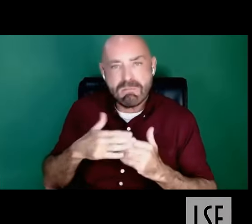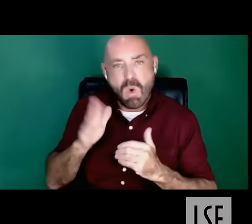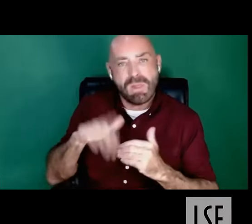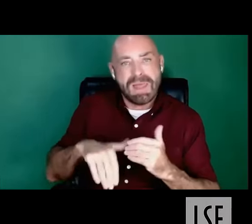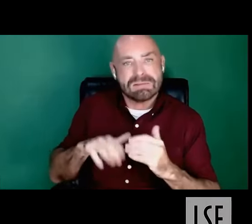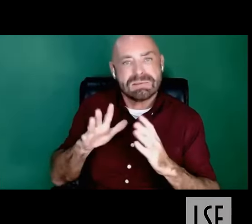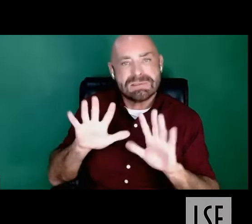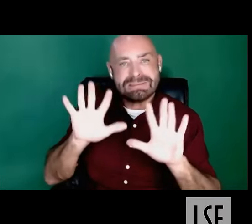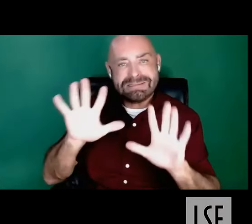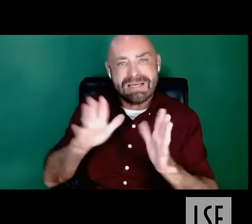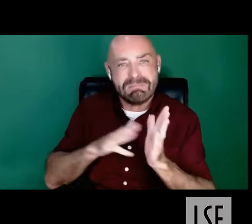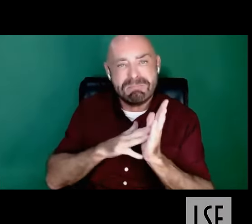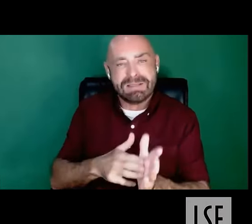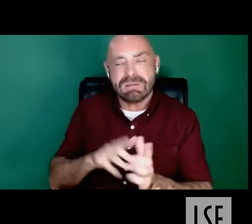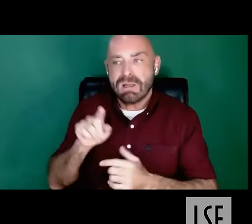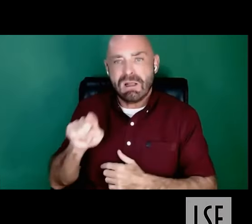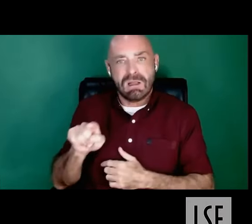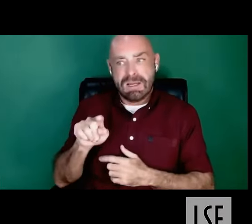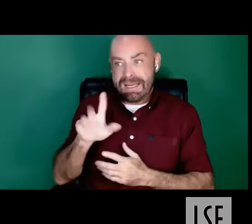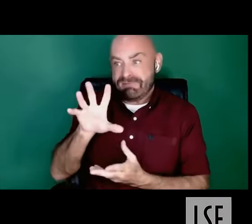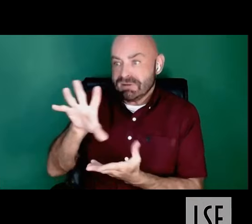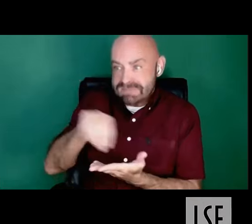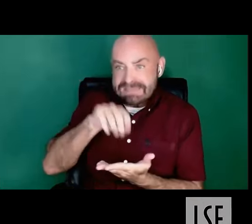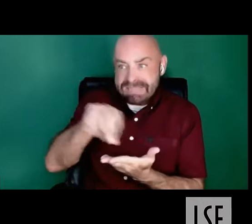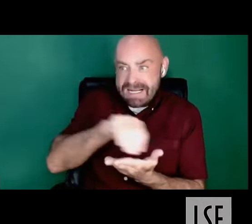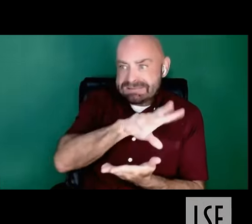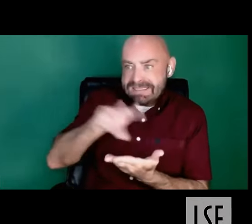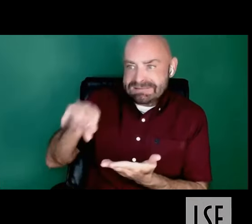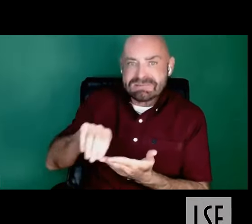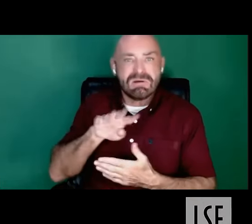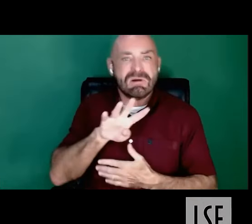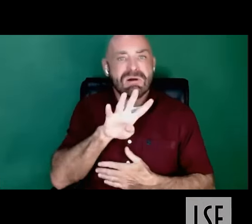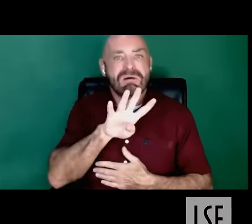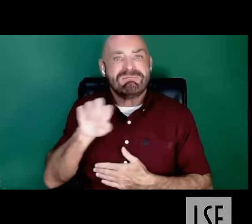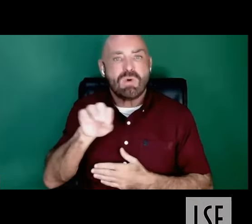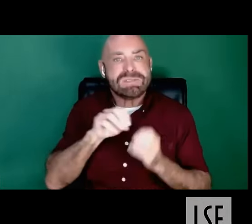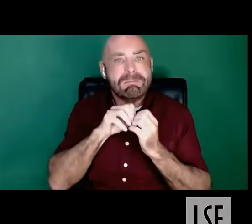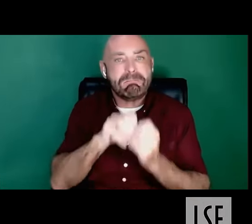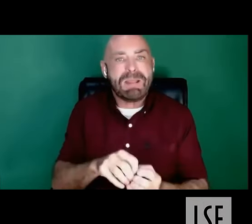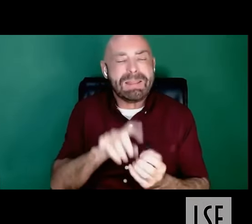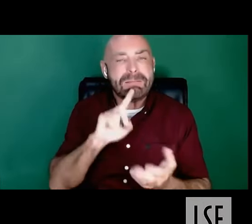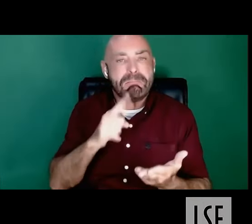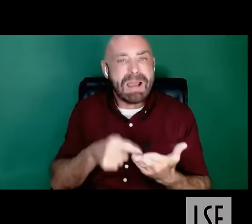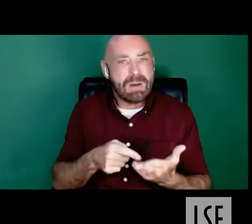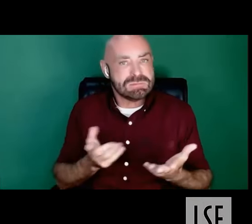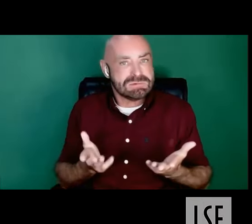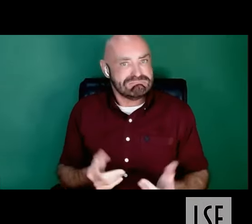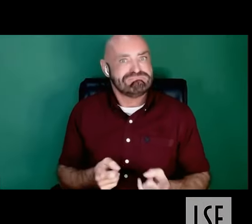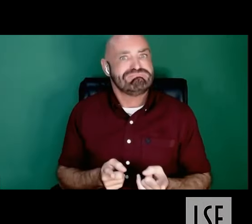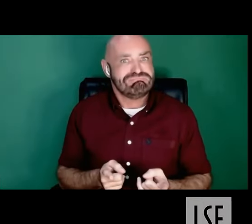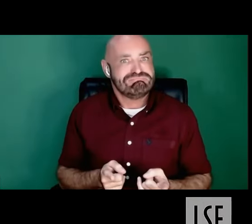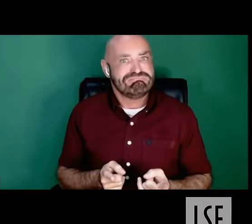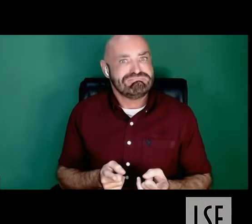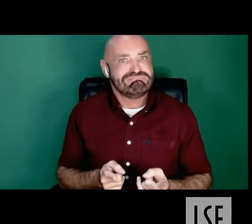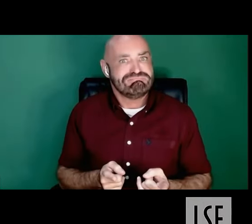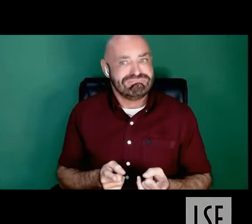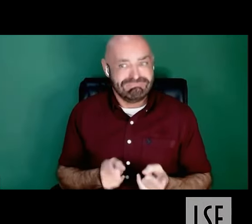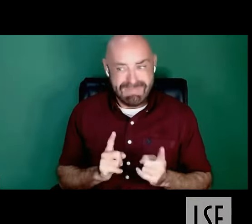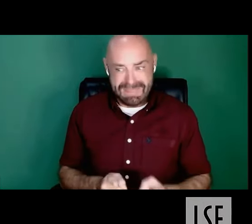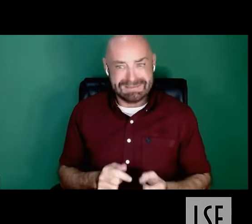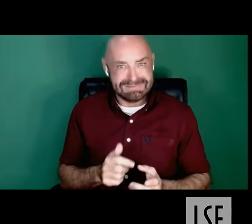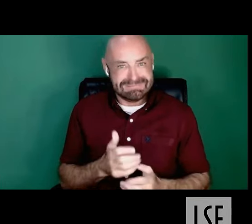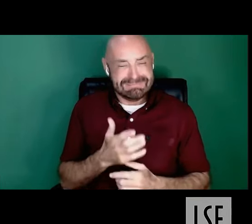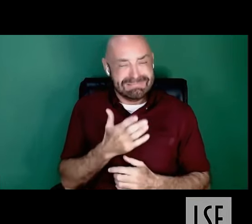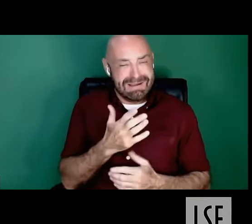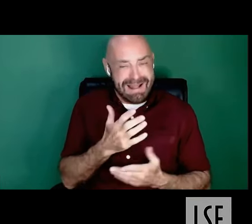that's £40 billion on the table. That is a very significant down payment on creating a